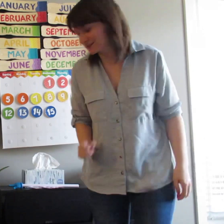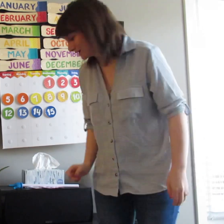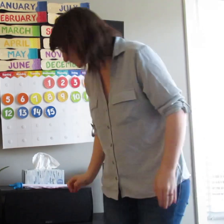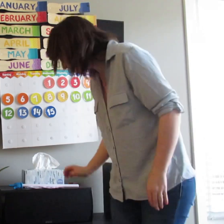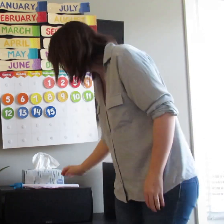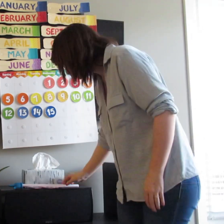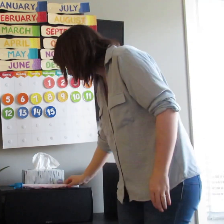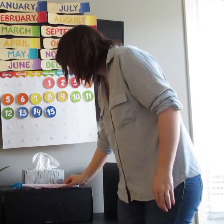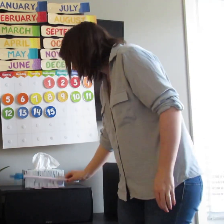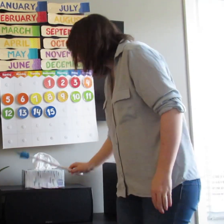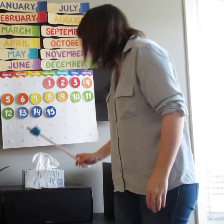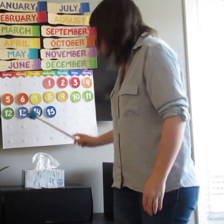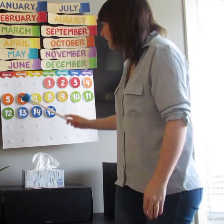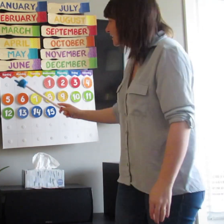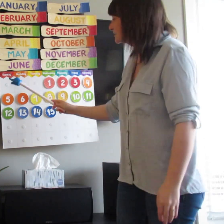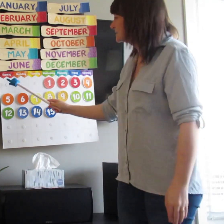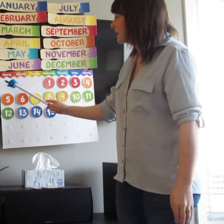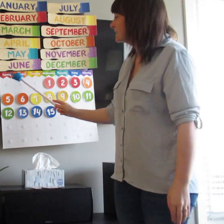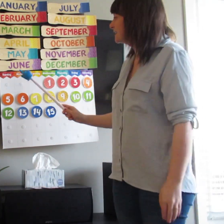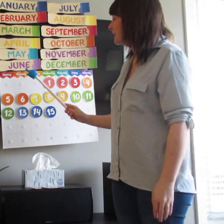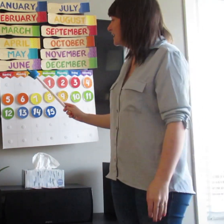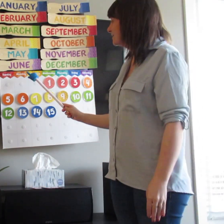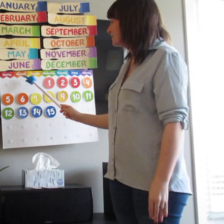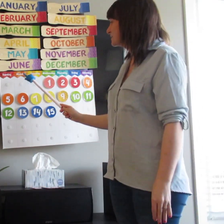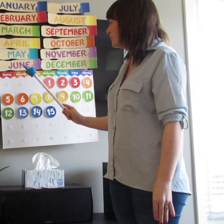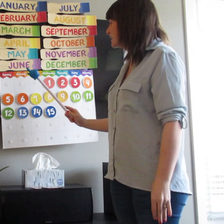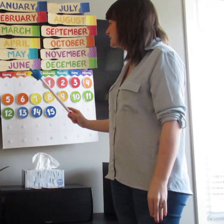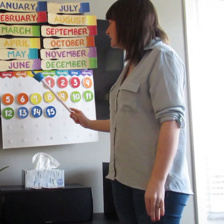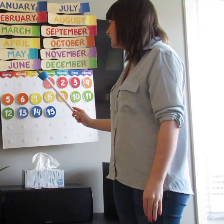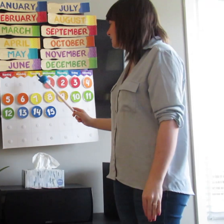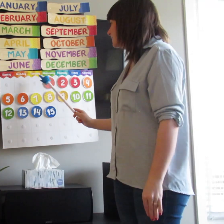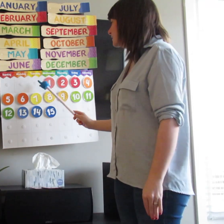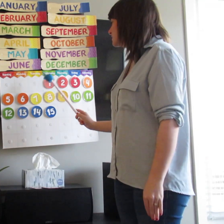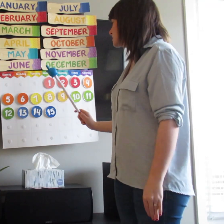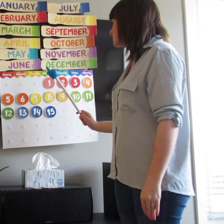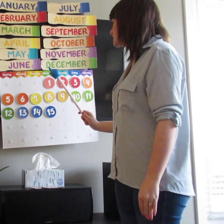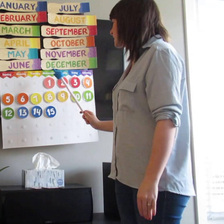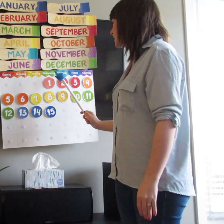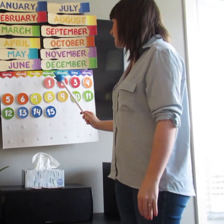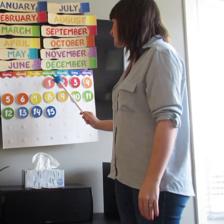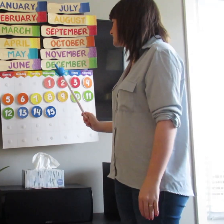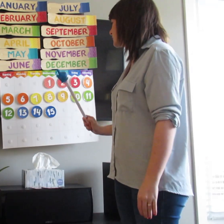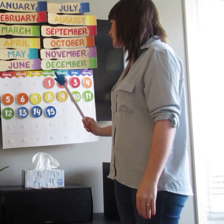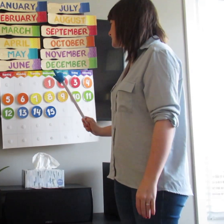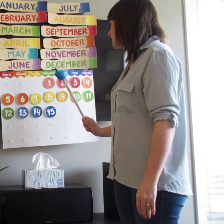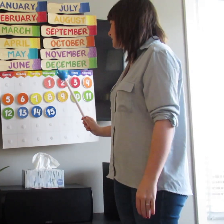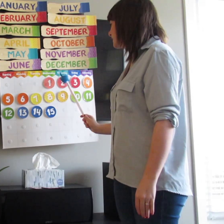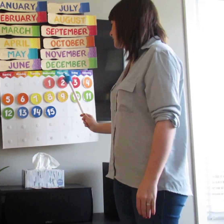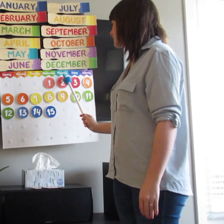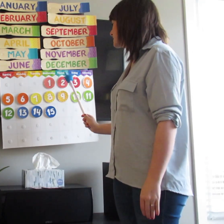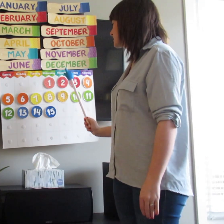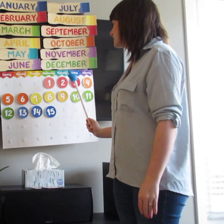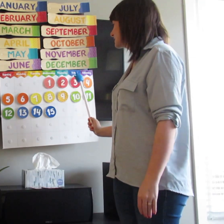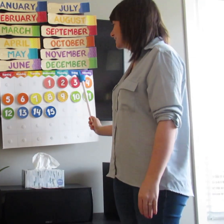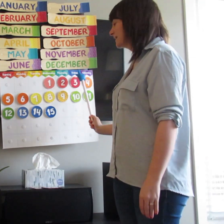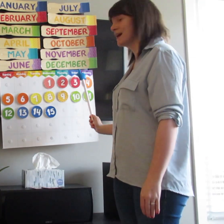stomp. There's Sunday and there's Monday. There's Tuesday and there's Wednesday. There's Thursday and